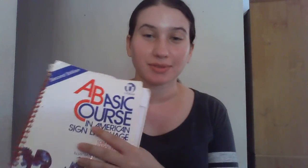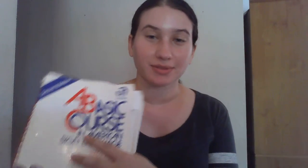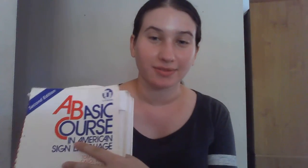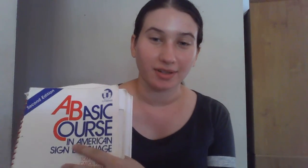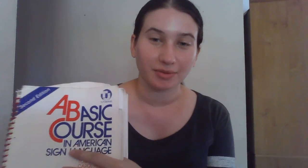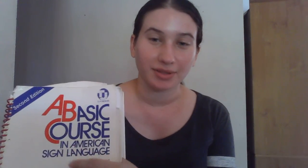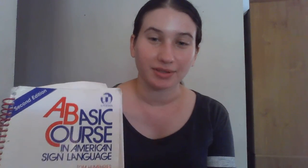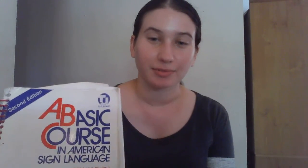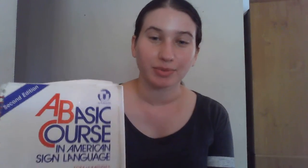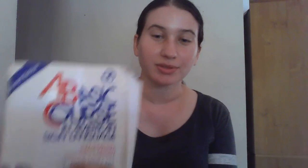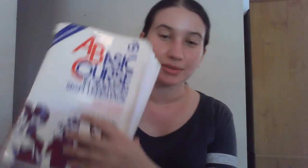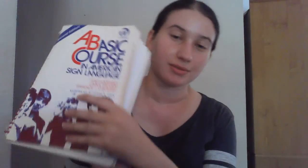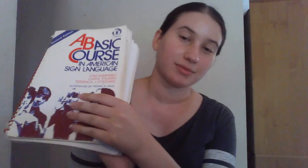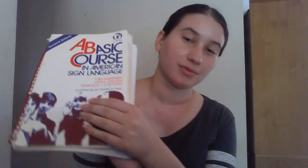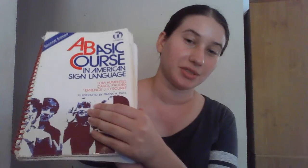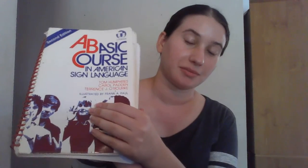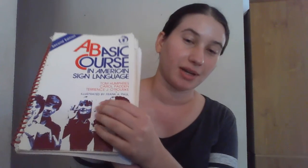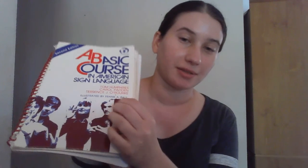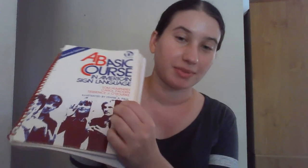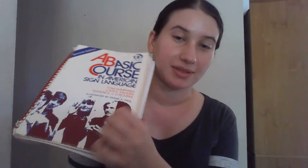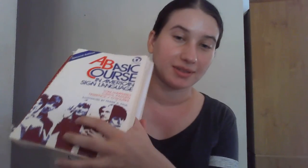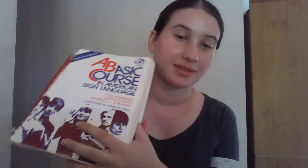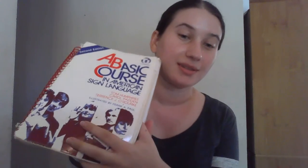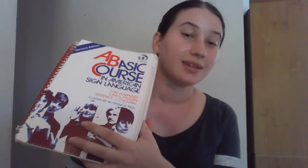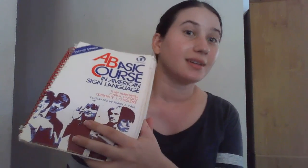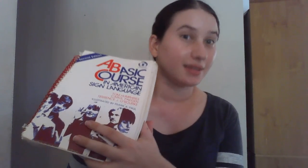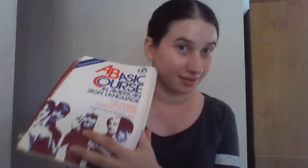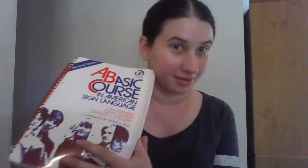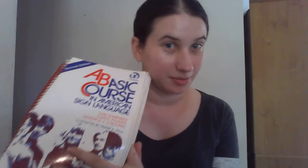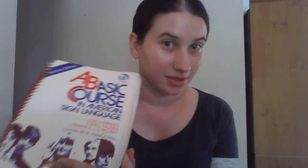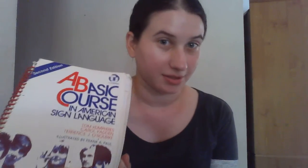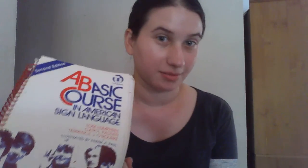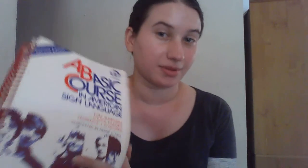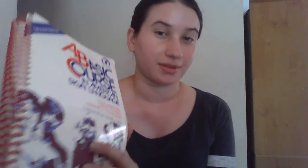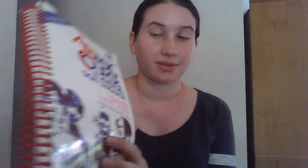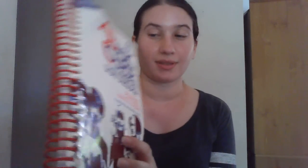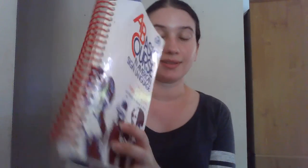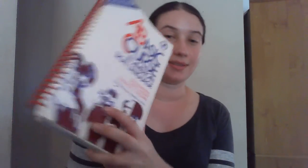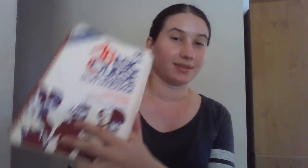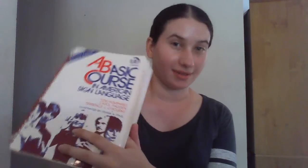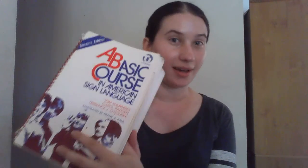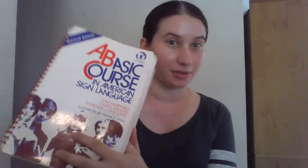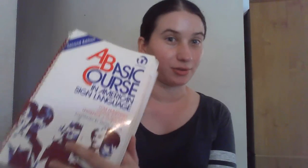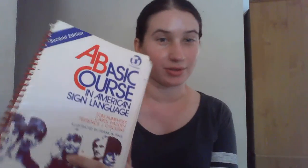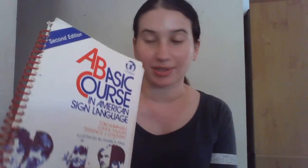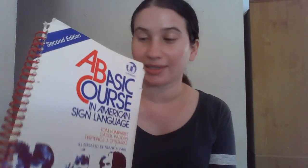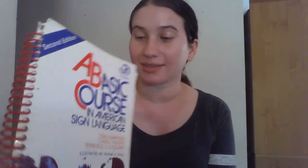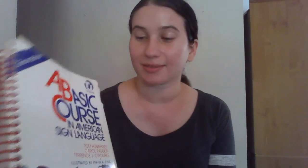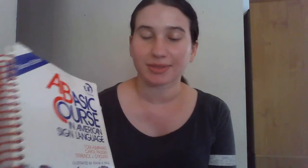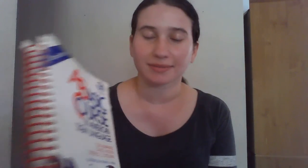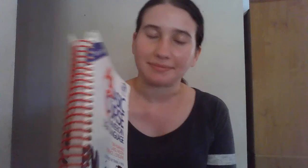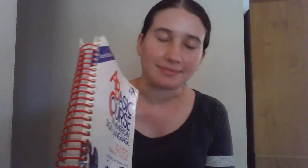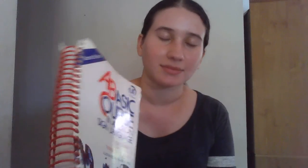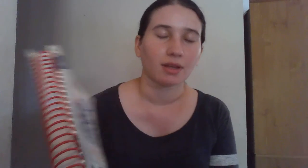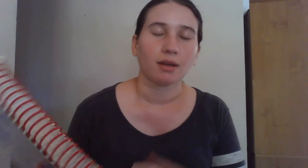We're following this book, which in my opinion is an amazing book, and this is how you learn ASL.